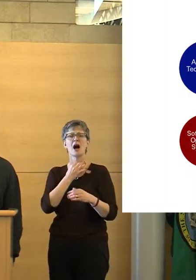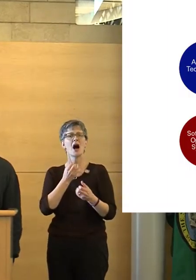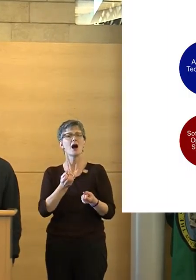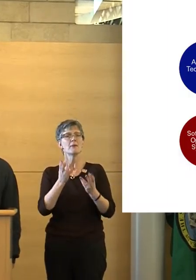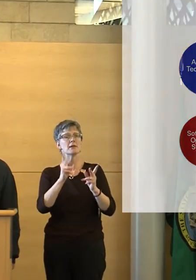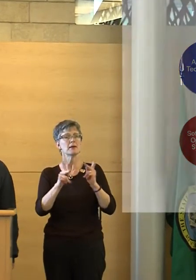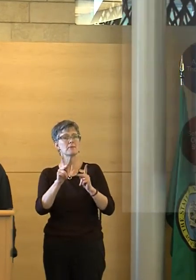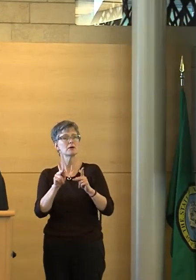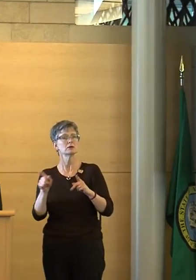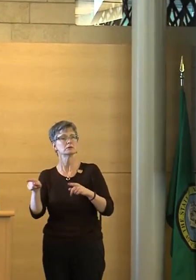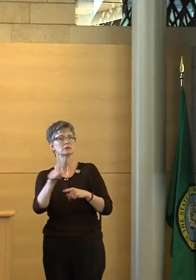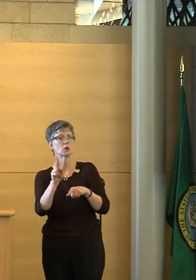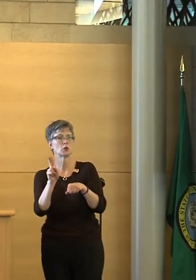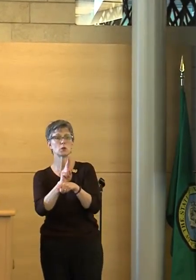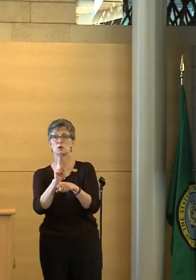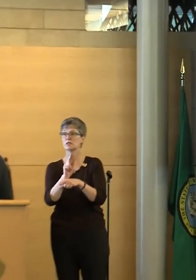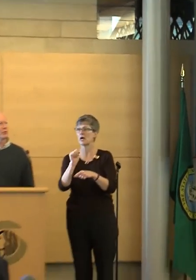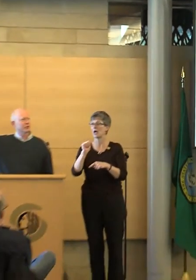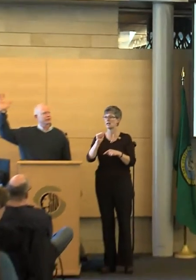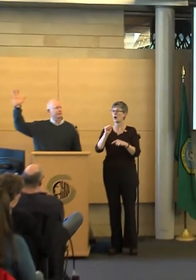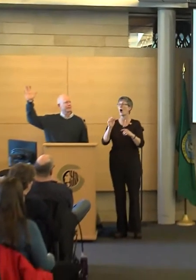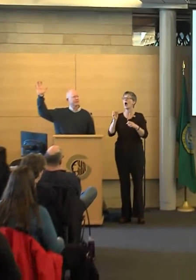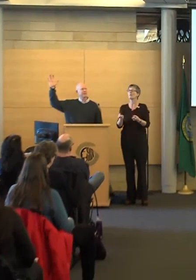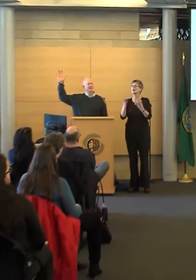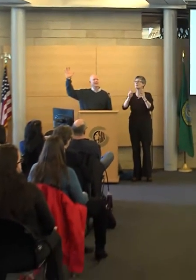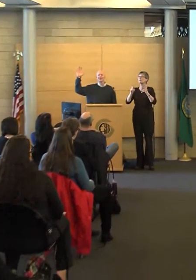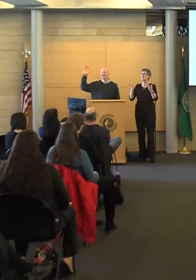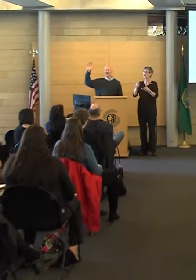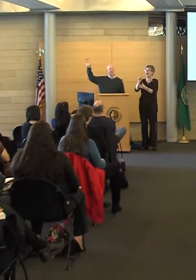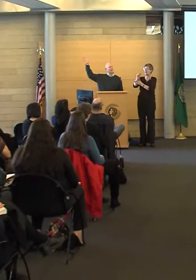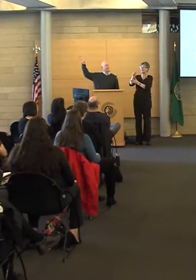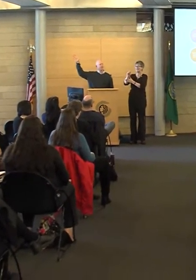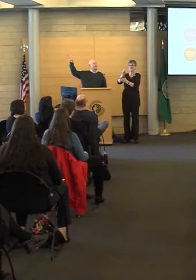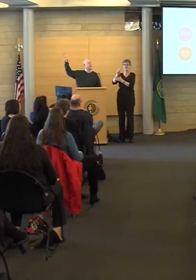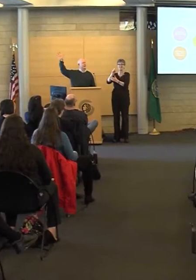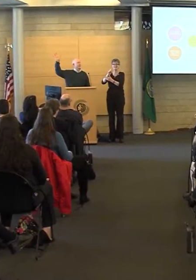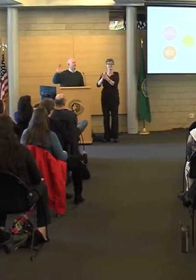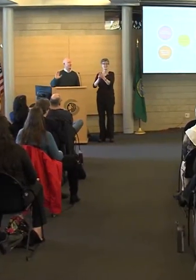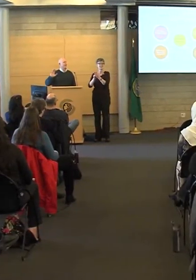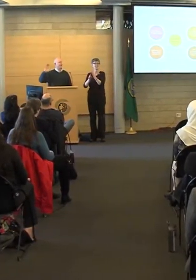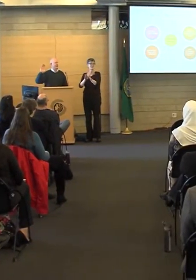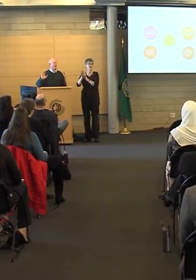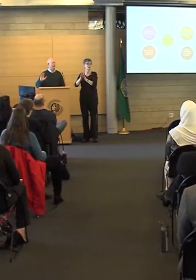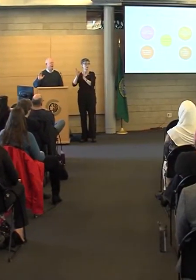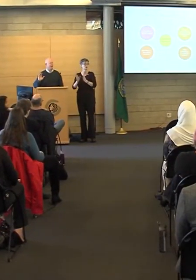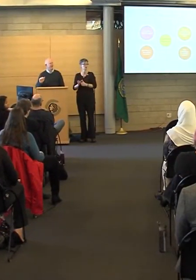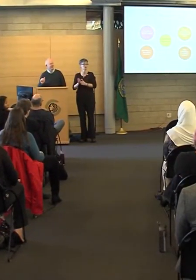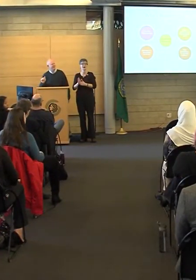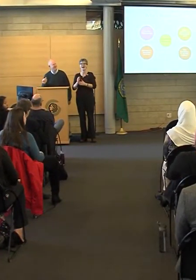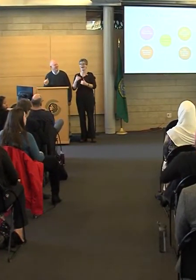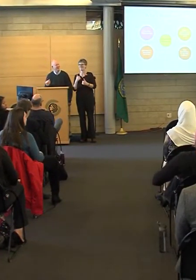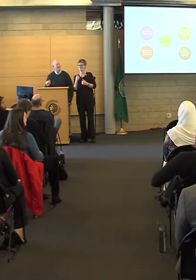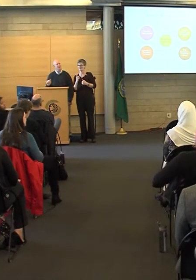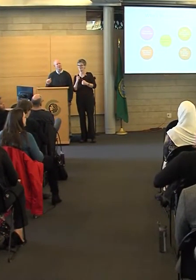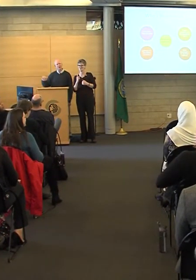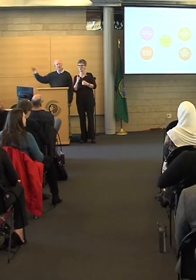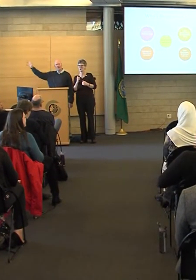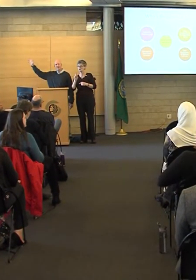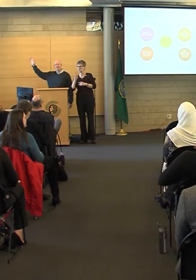accessible content, then that relieves authors of a little bit of the burden. So how many of you identify